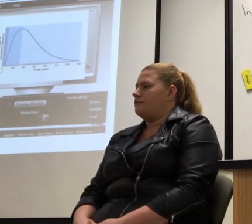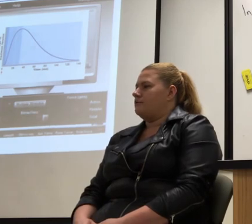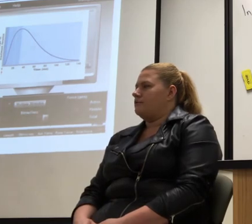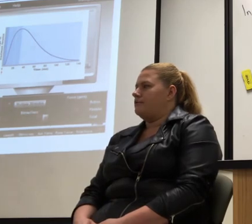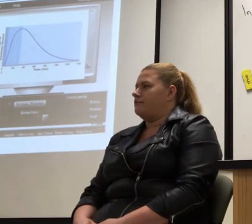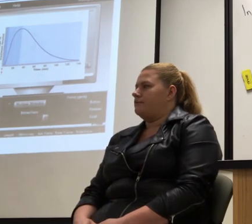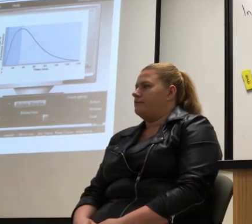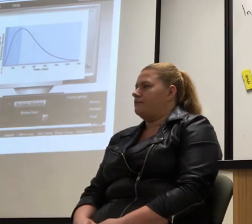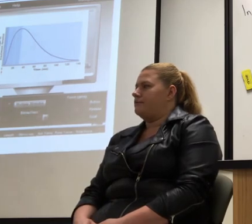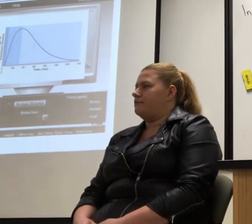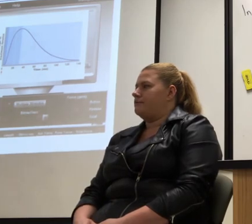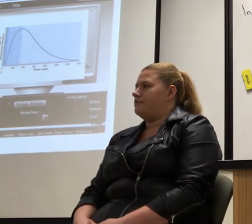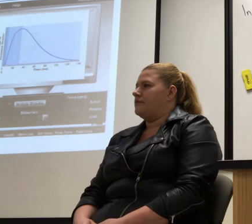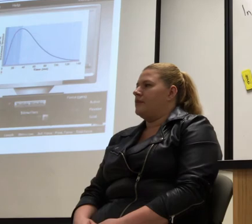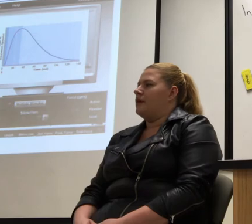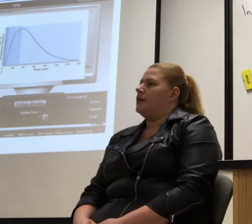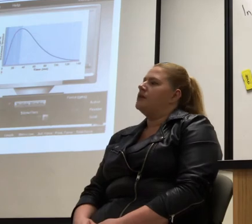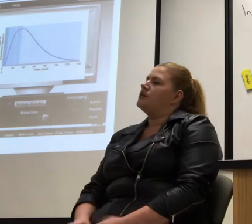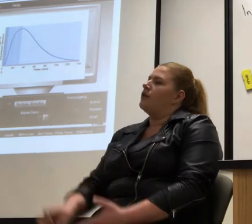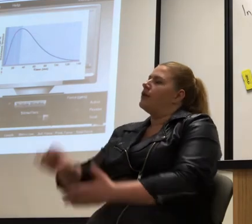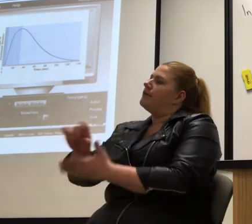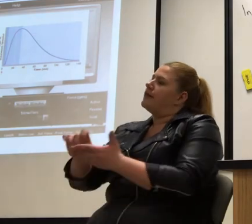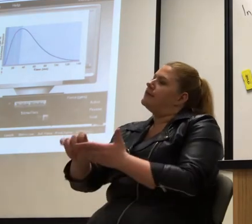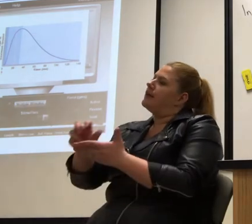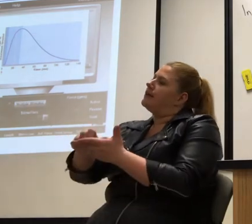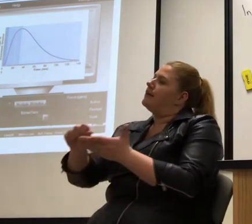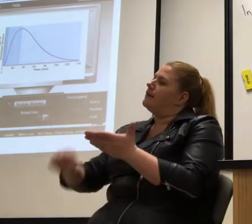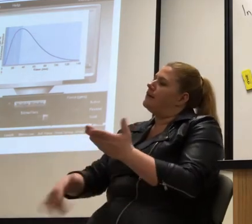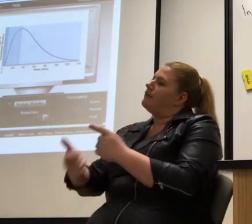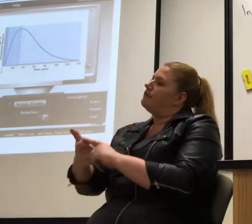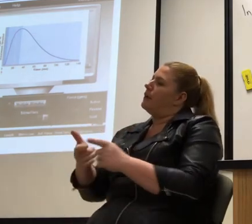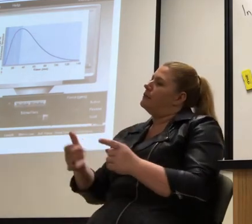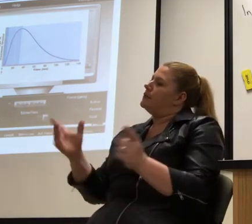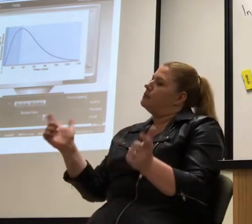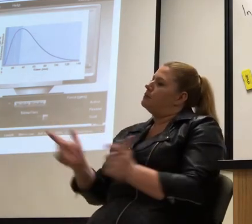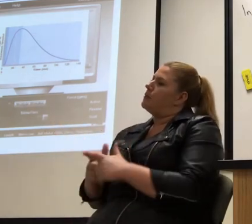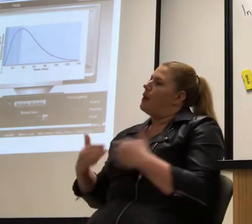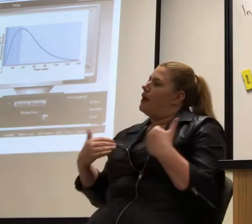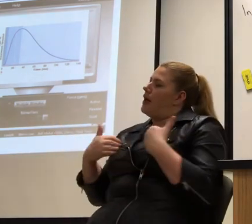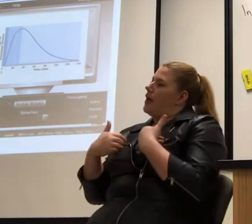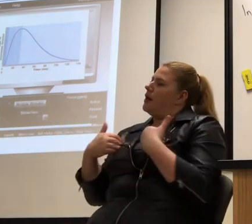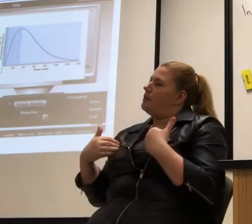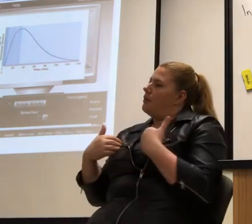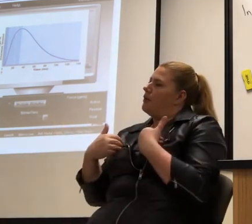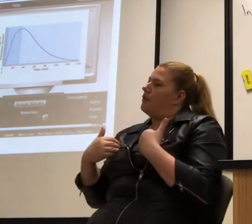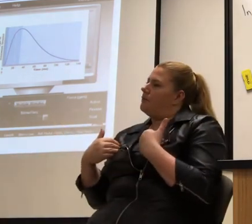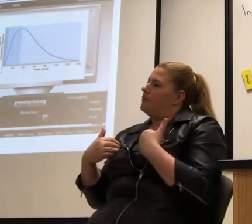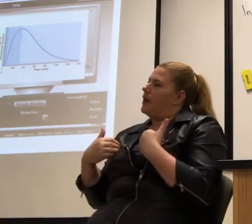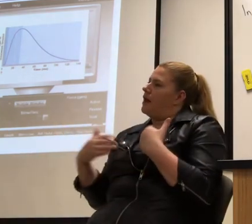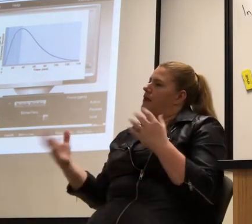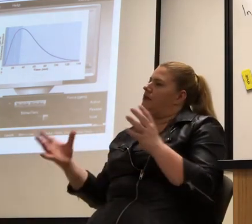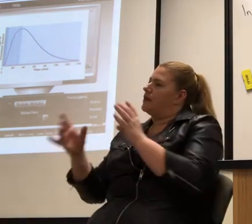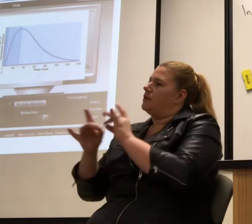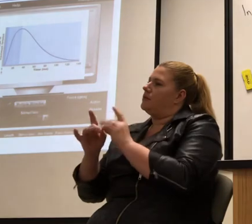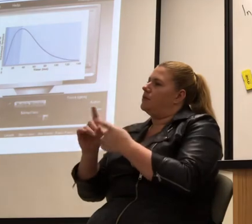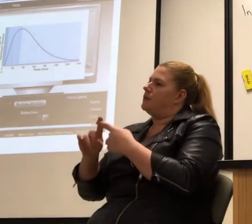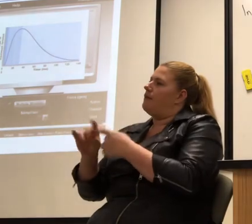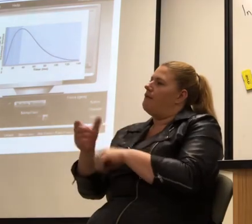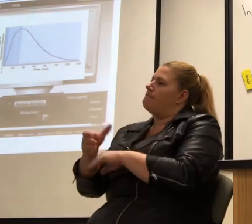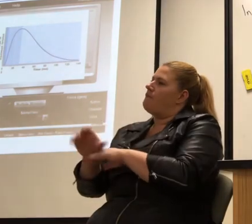You've dissected it out of a small animal. And, well, it's hooked up to a force transducer.